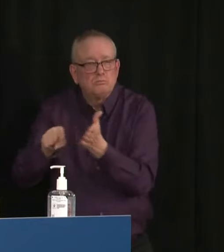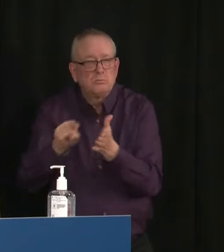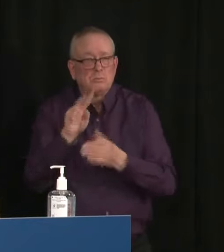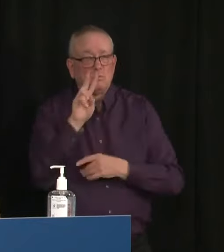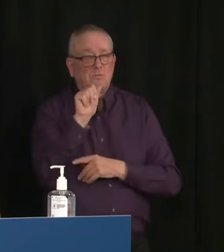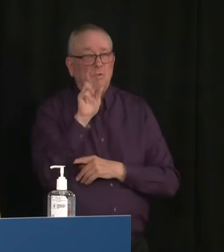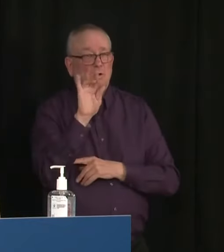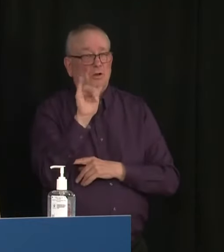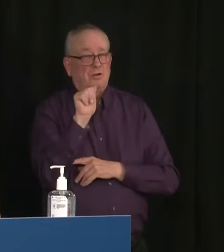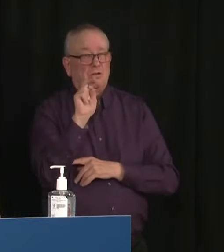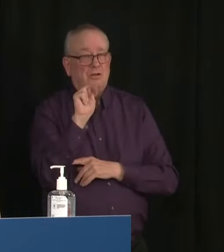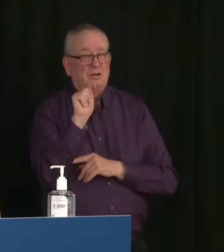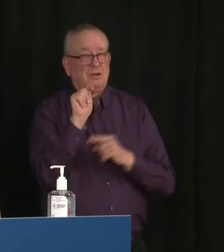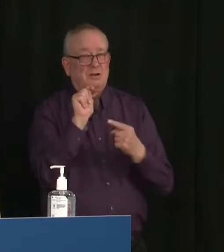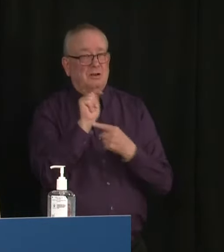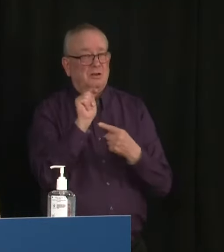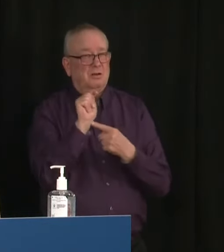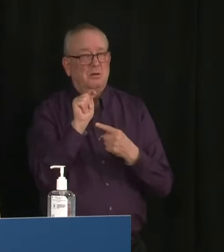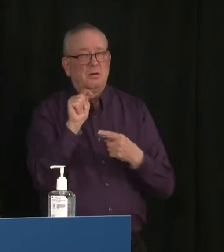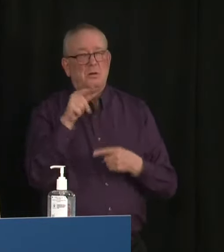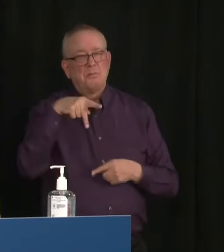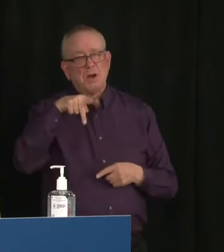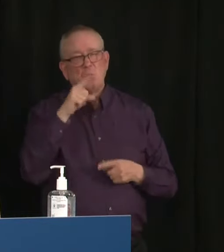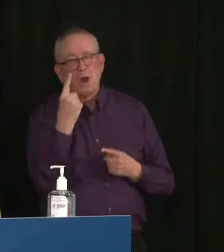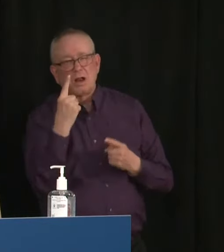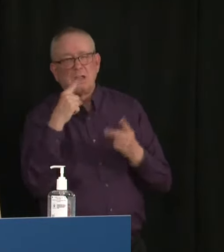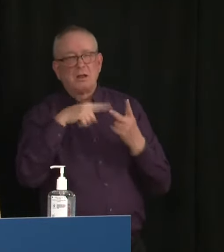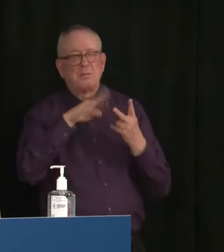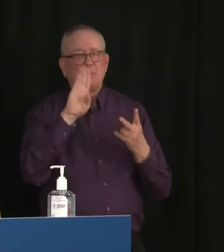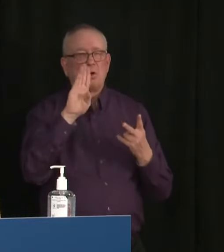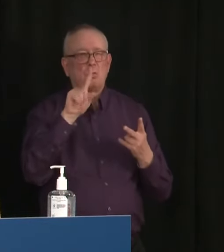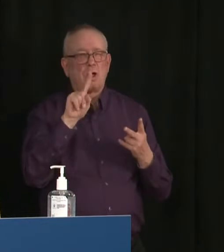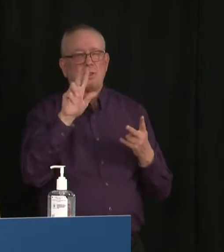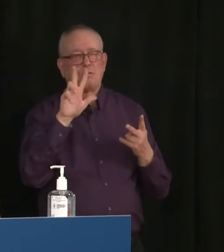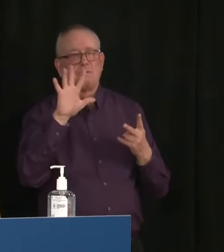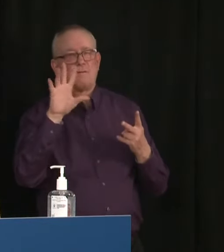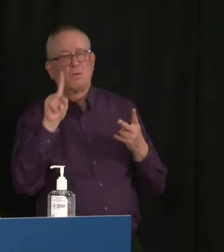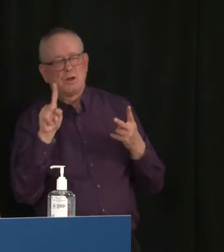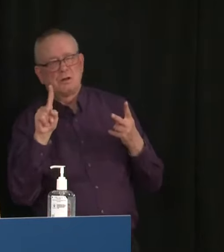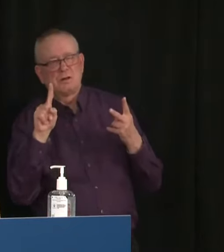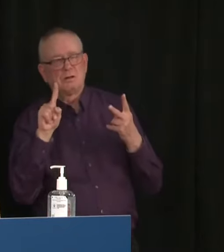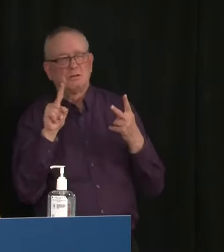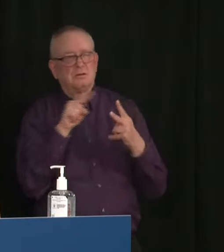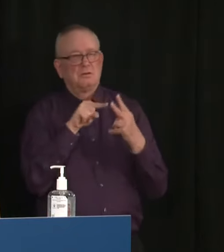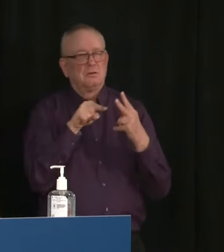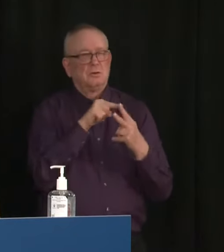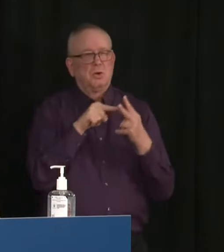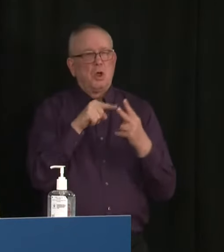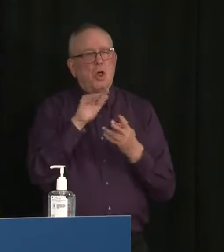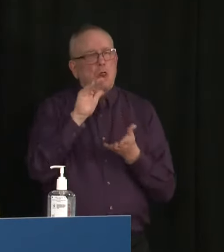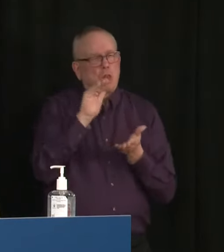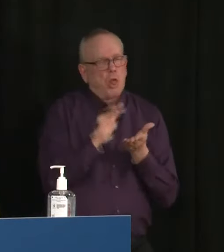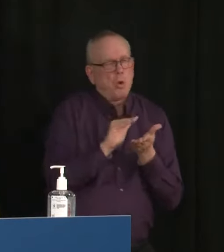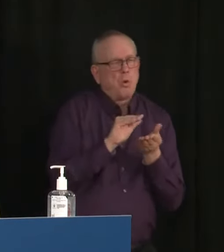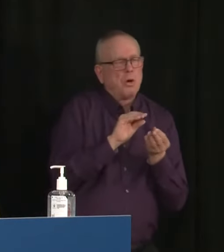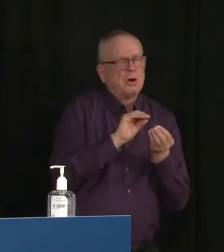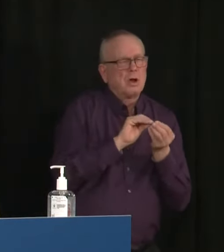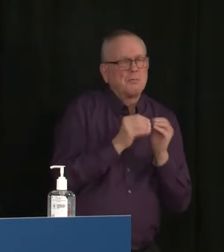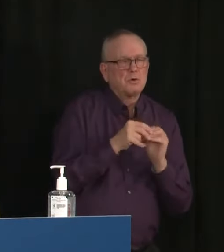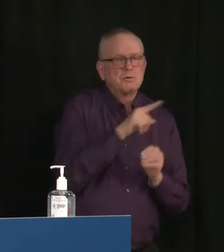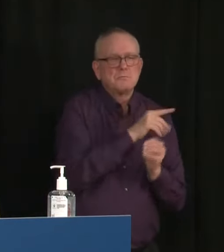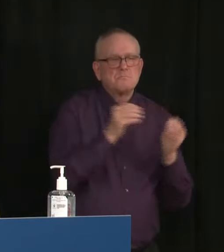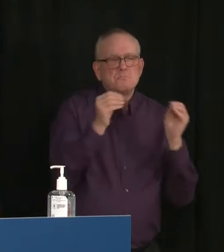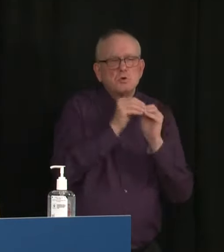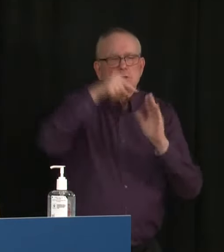lower volume variants right now, so P1 and B1351. And so again, I would just want to commend Alberta Health Services and